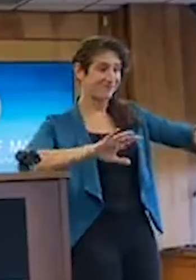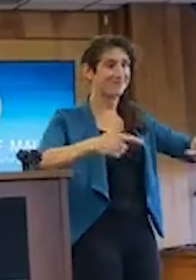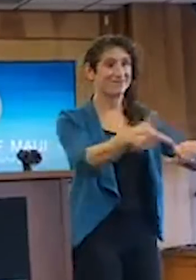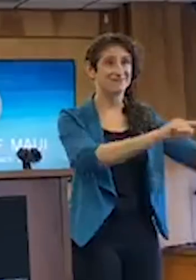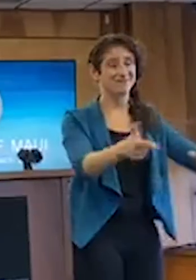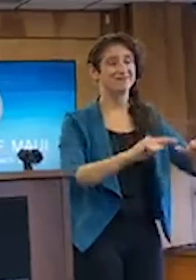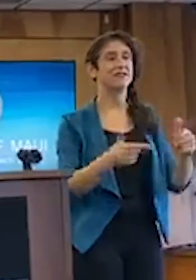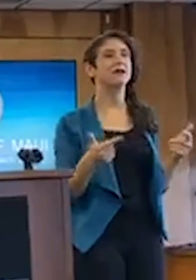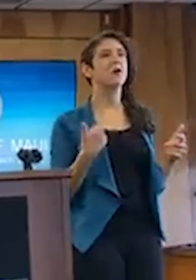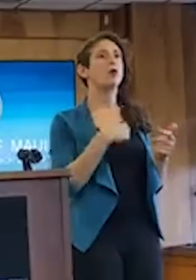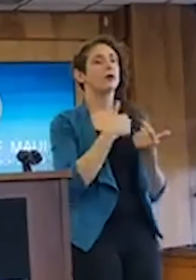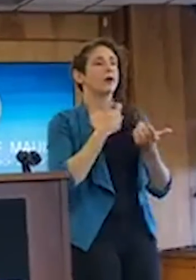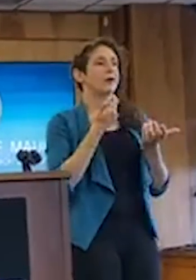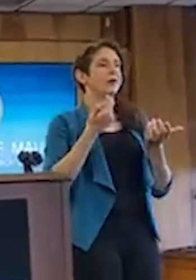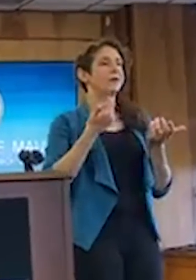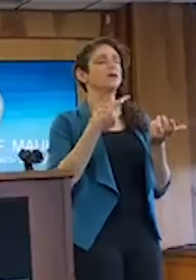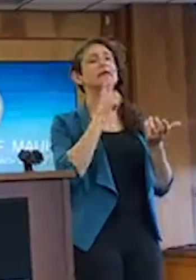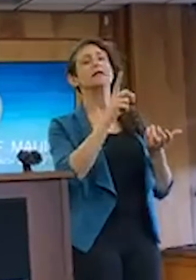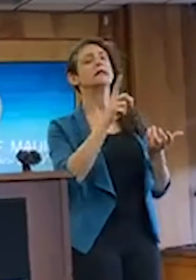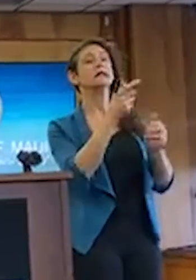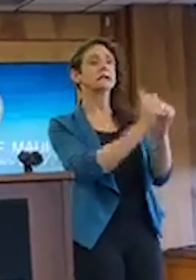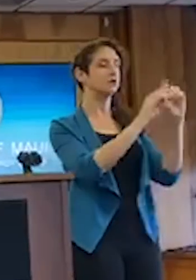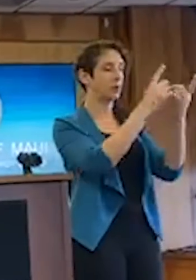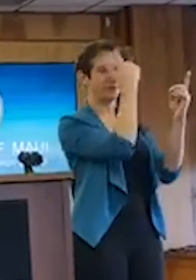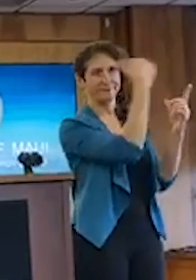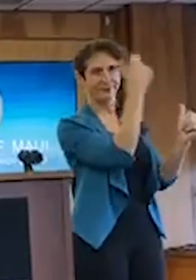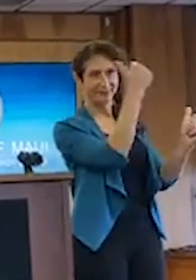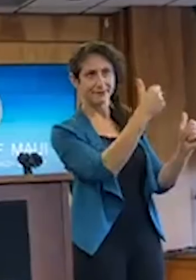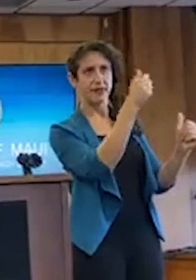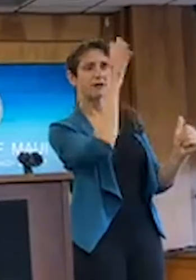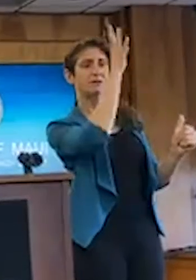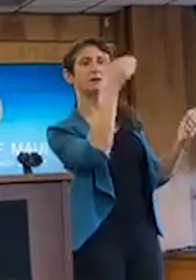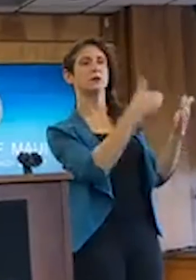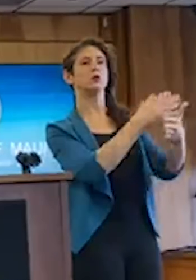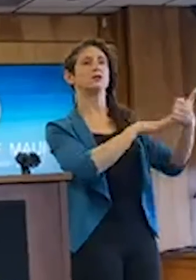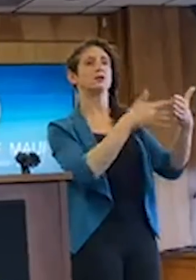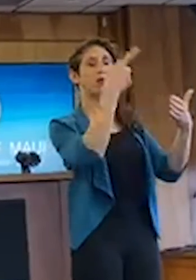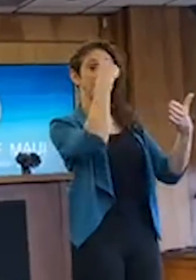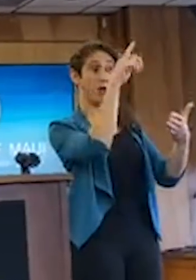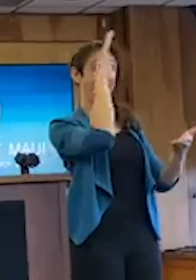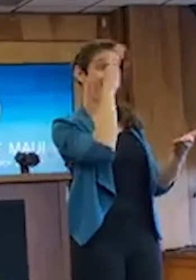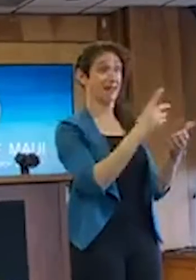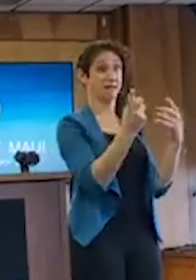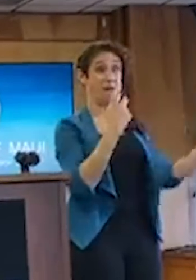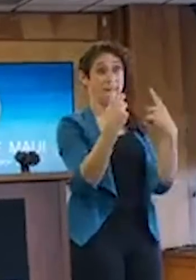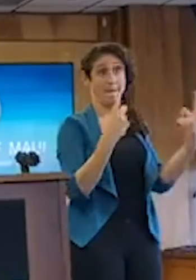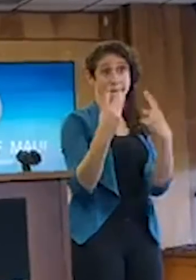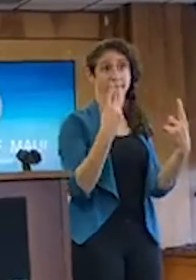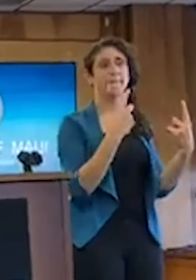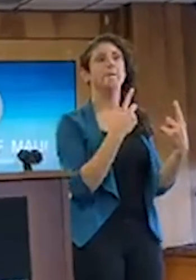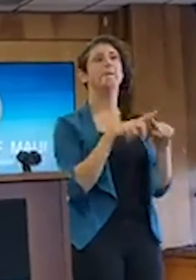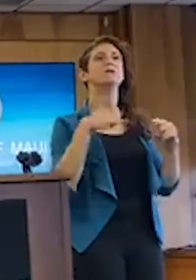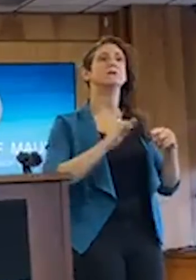and I left it up to the departments, how to set up their schedules to keep our people working, because the services that